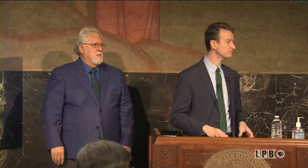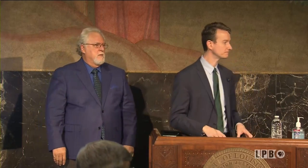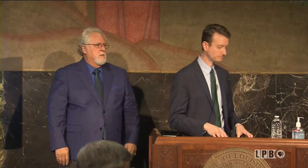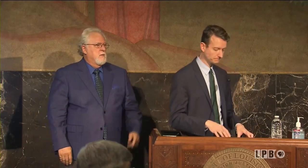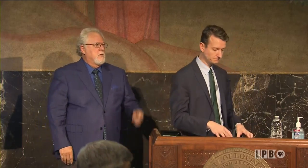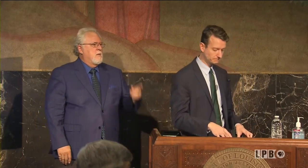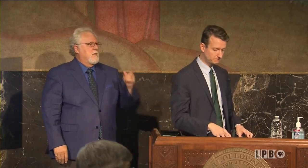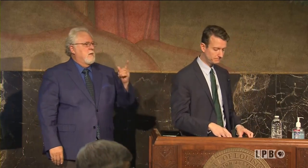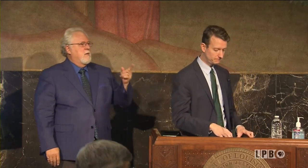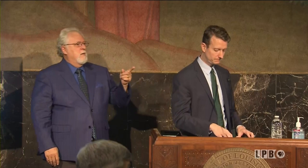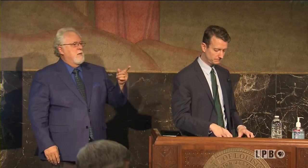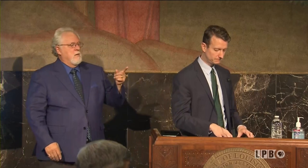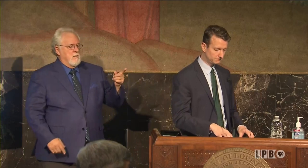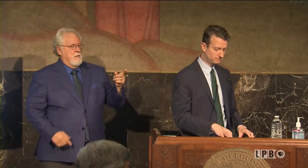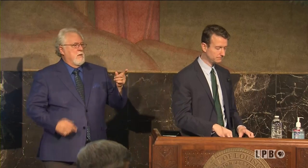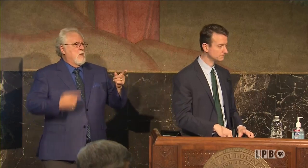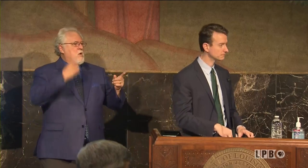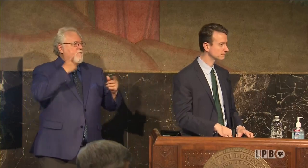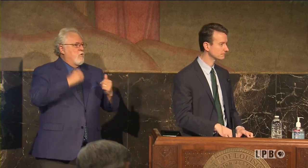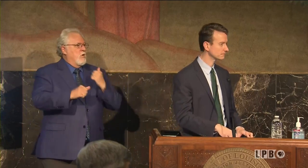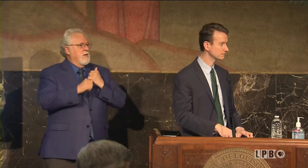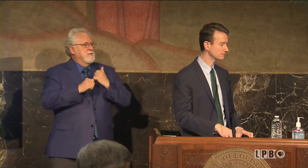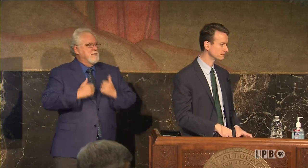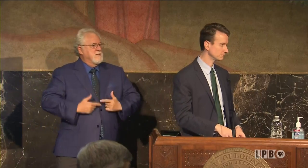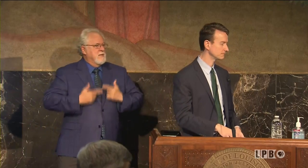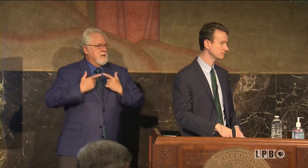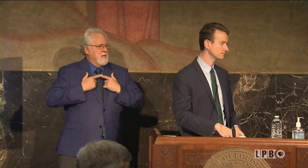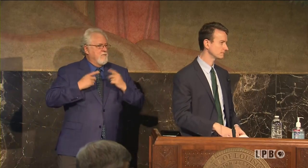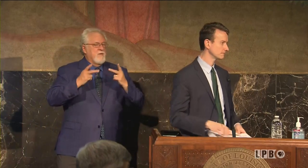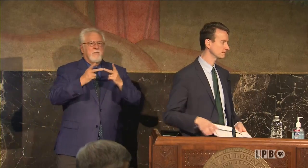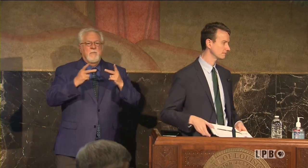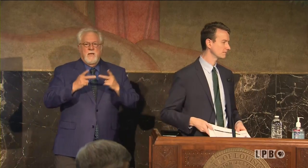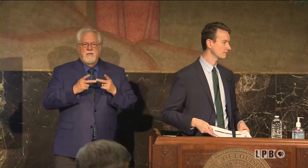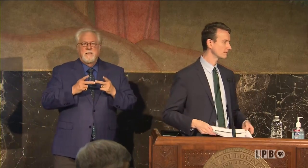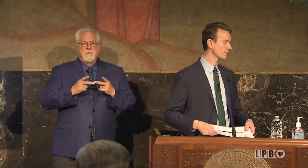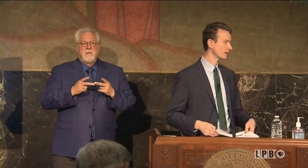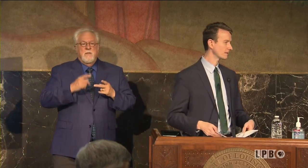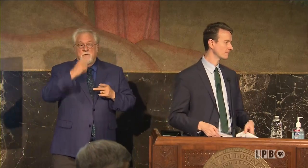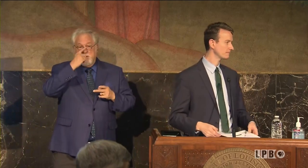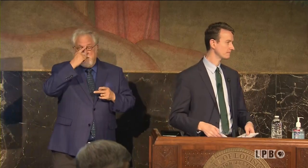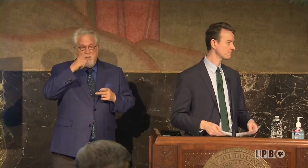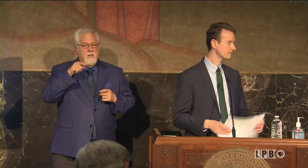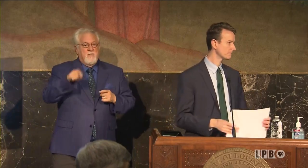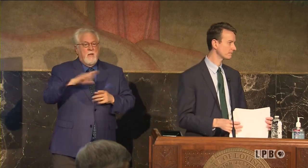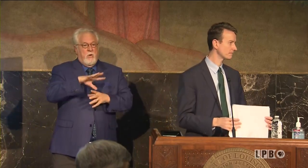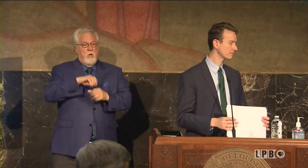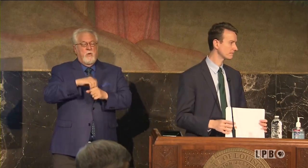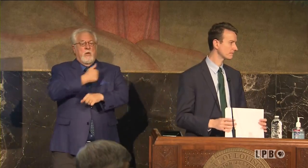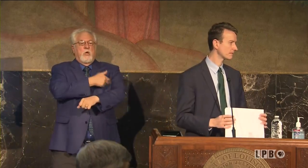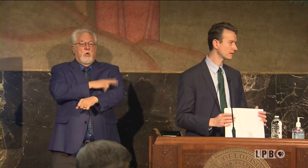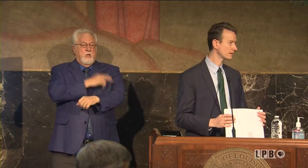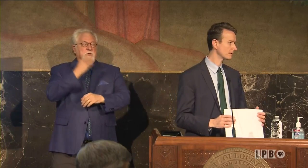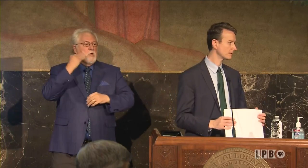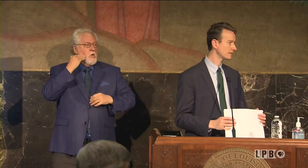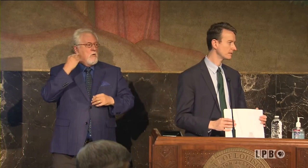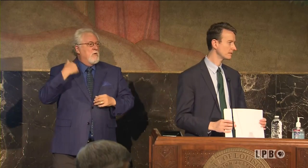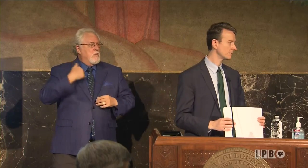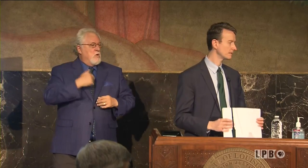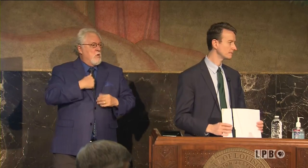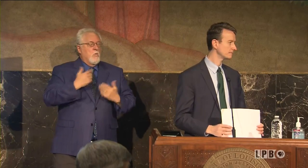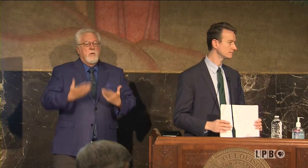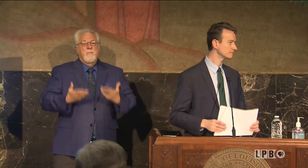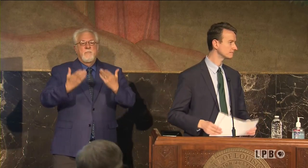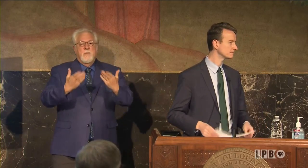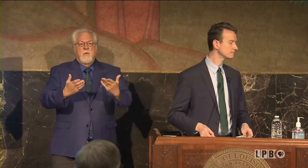Please. As far as the assisted living facilities and things like that, they were included in nursing homes. So we were posed the